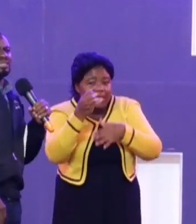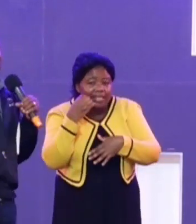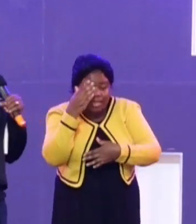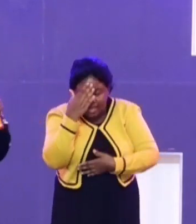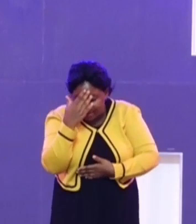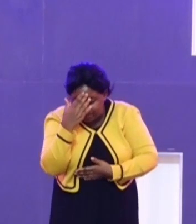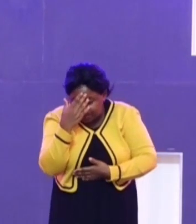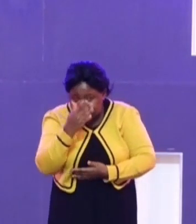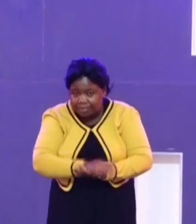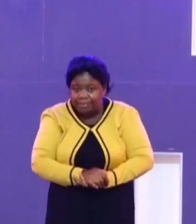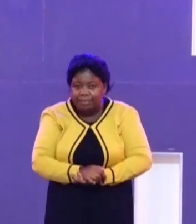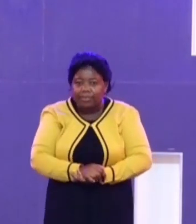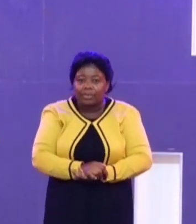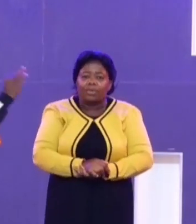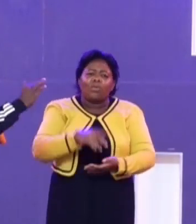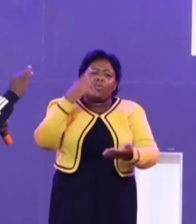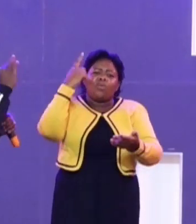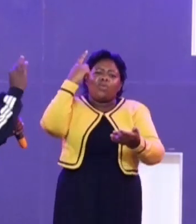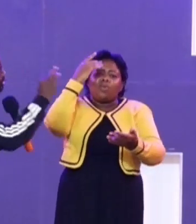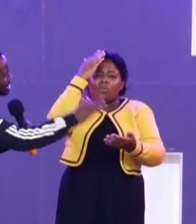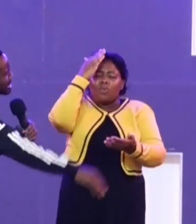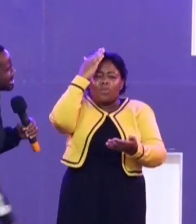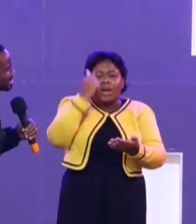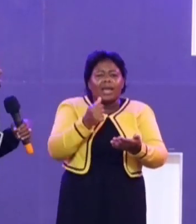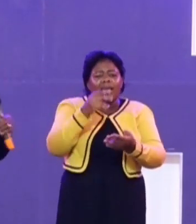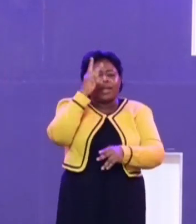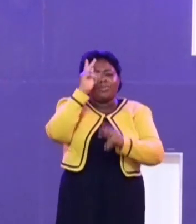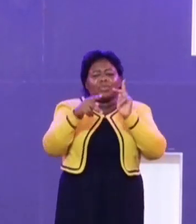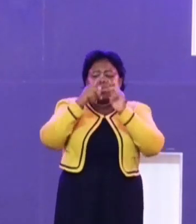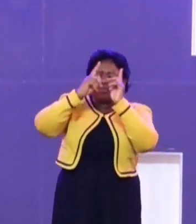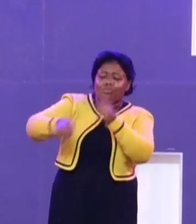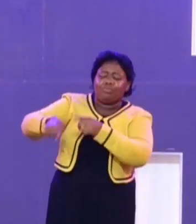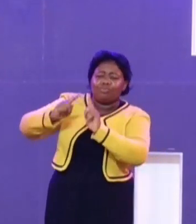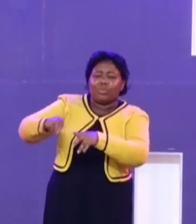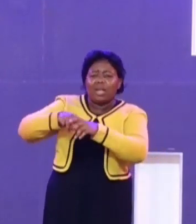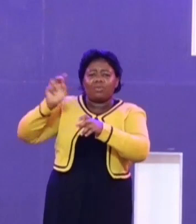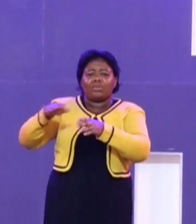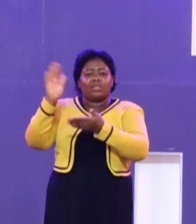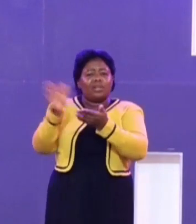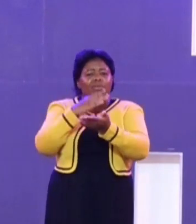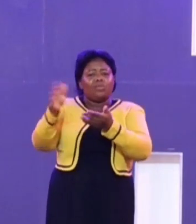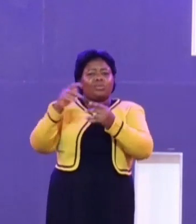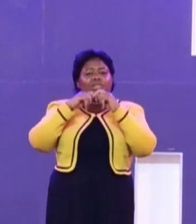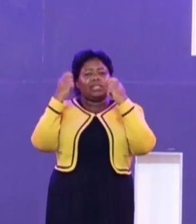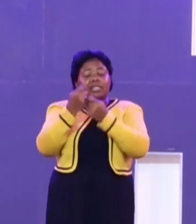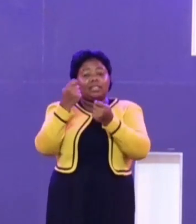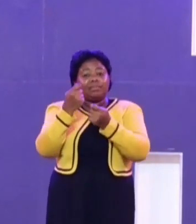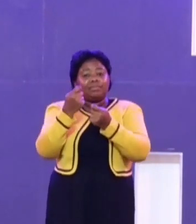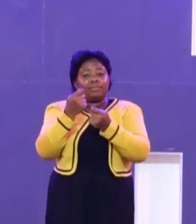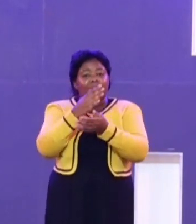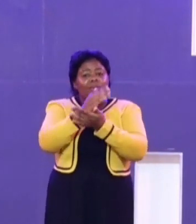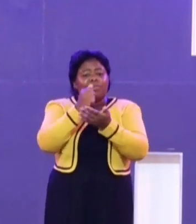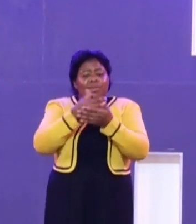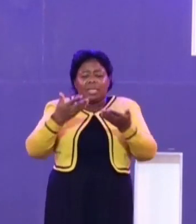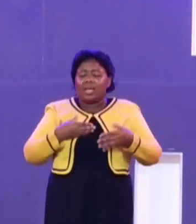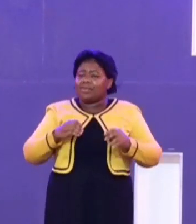humble yourself down. Jechi kubia abantu mwoshiputi mungate muyimbi mulungi. What takes out people out of the worship, yet they are good singers? Kuburuwa weto